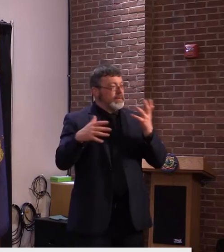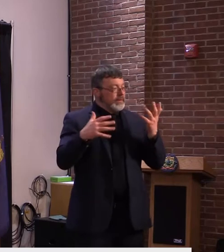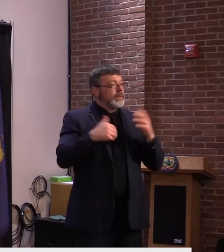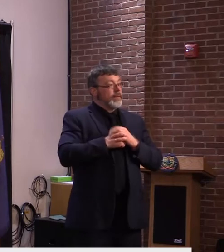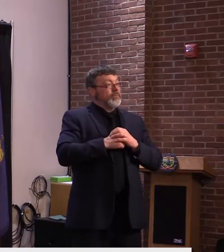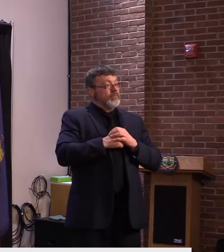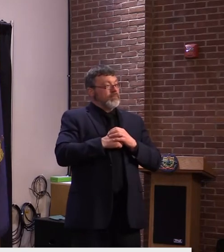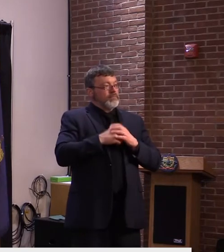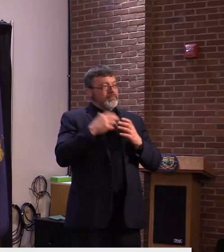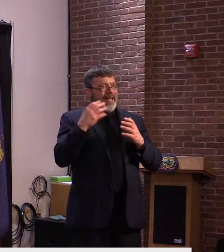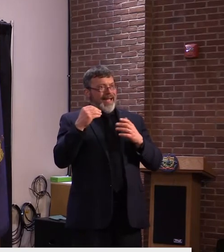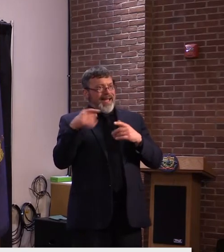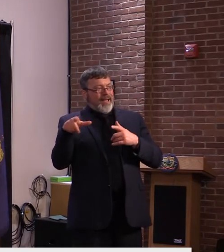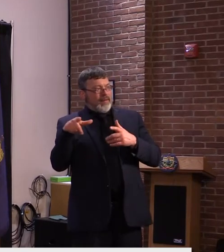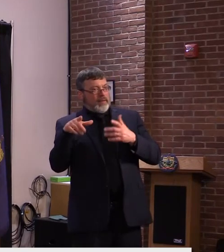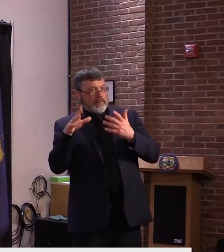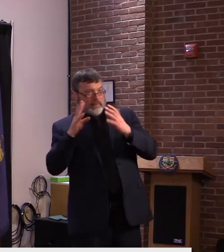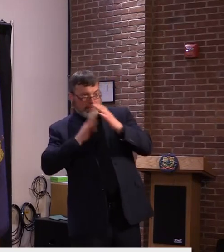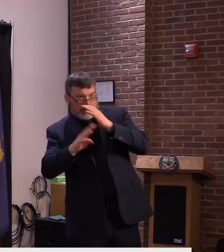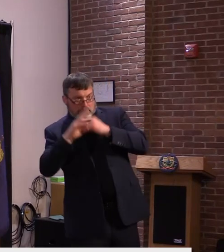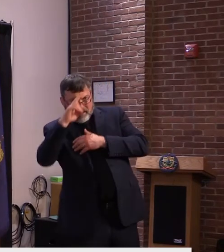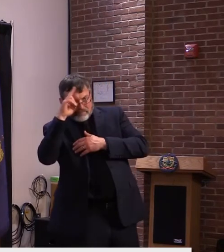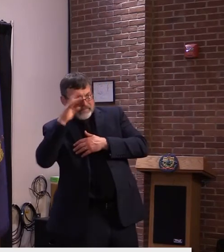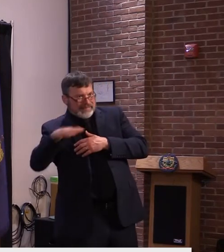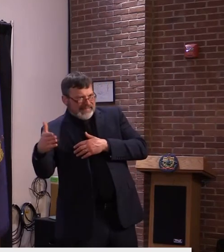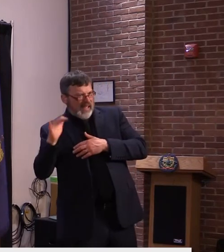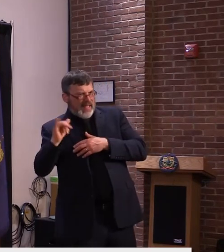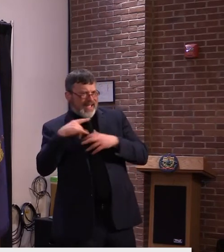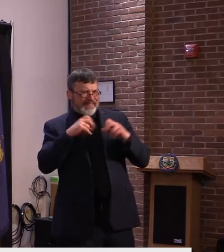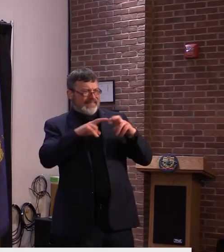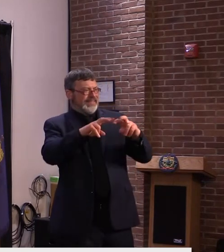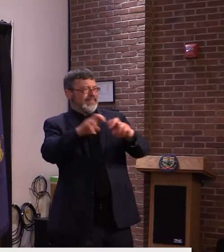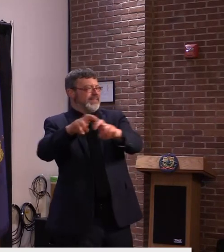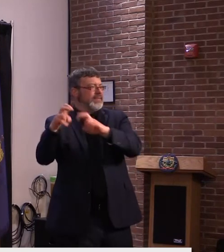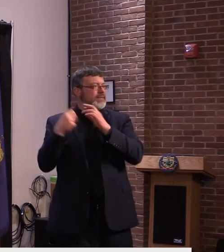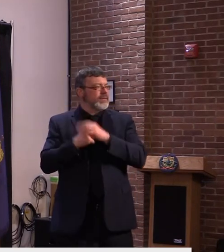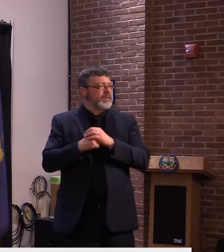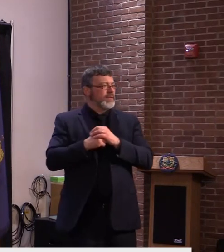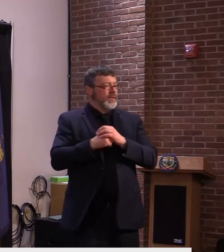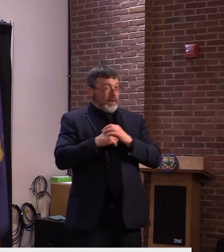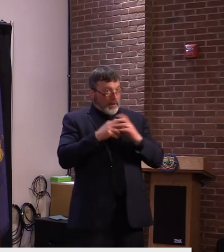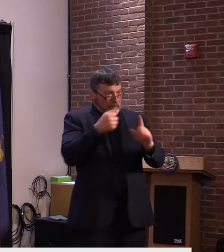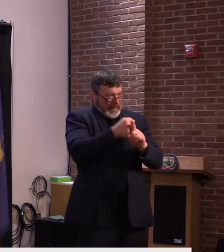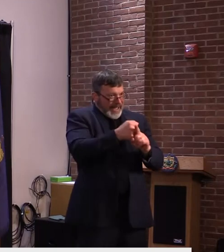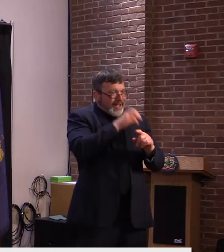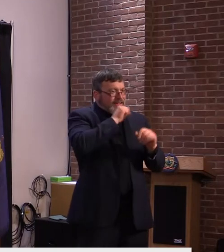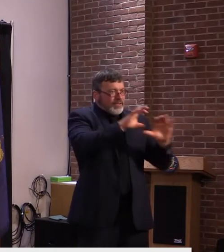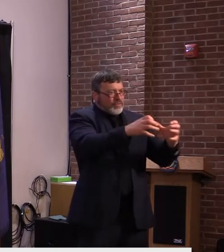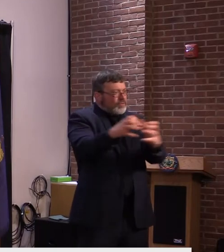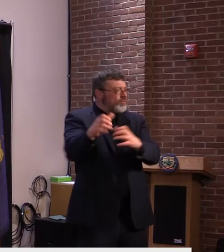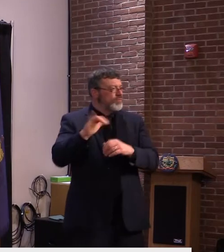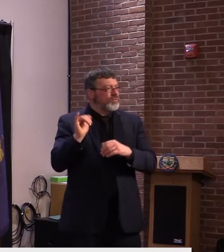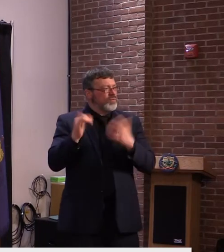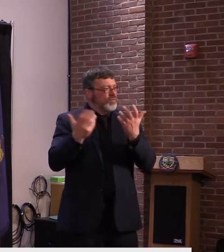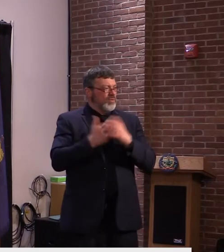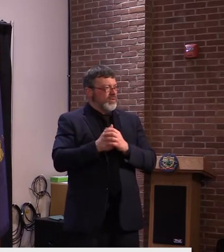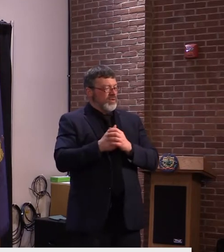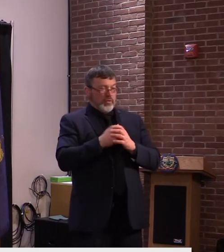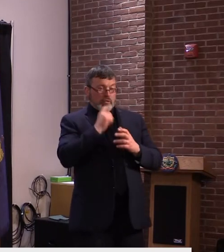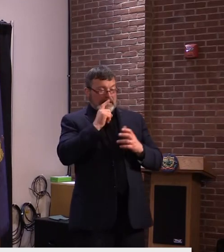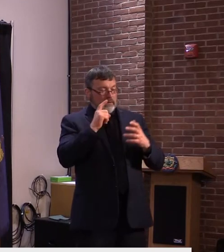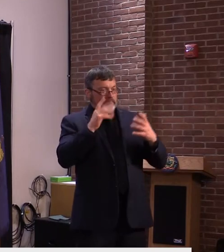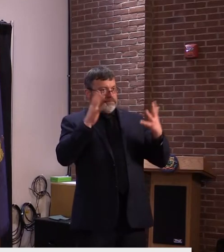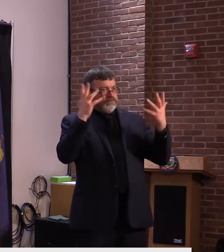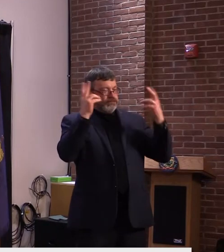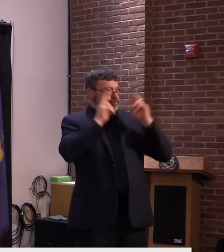regarding illness in that population who has been vaccinated versus not been vaccinated. So there's a lot